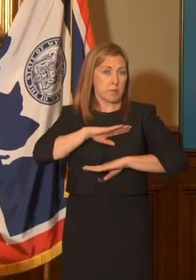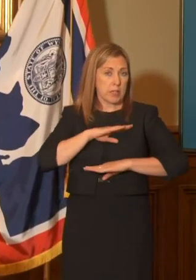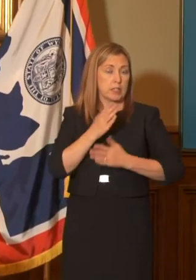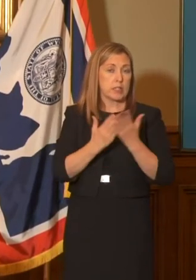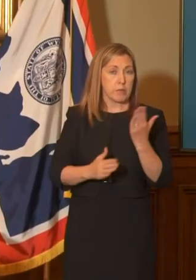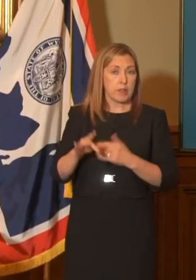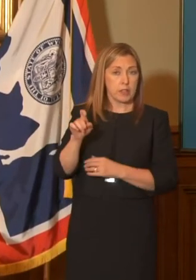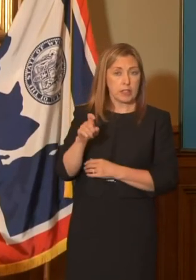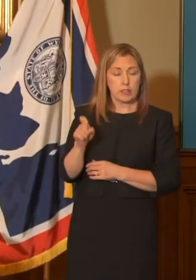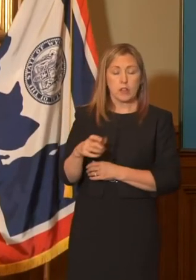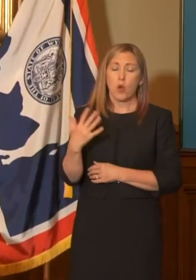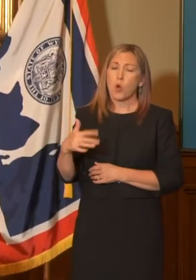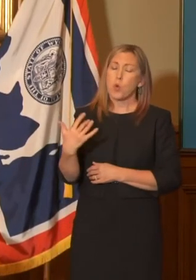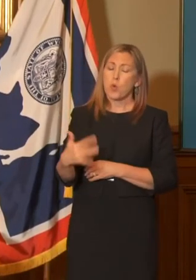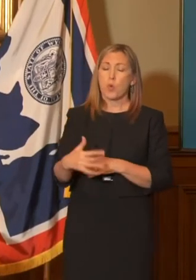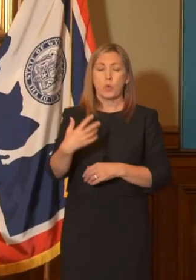times.